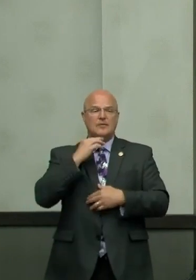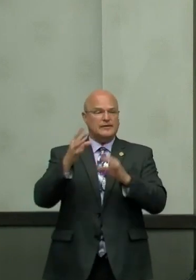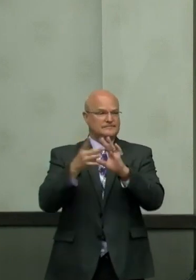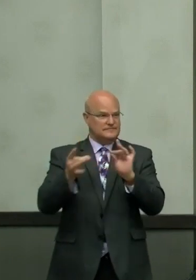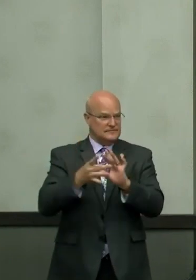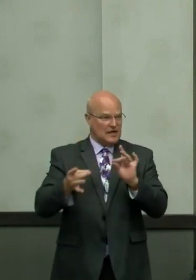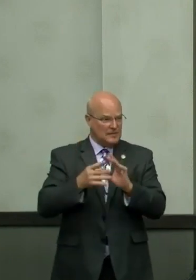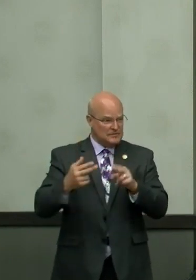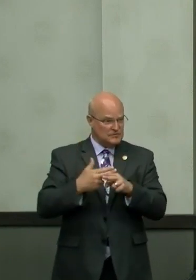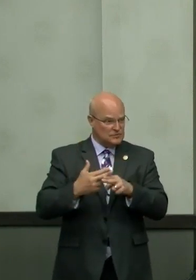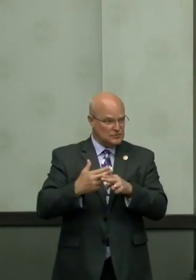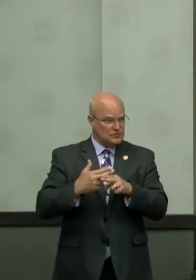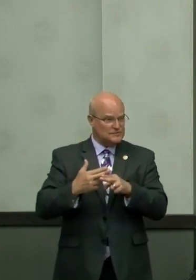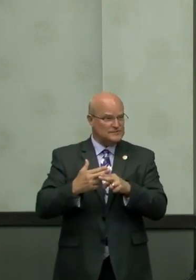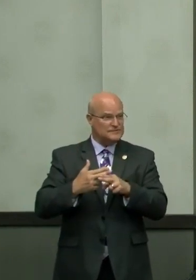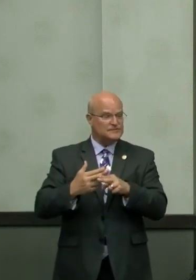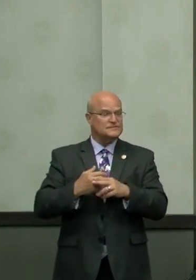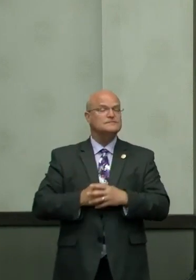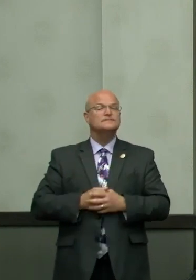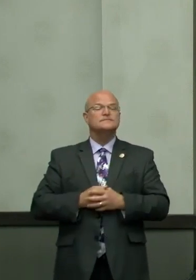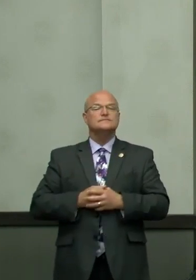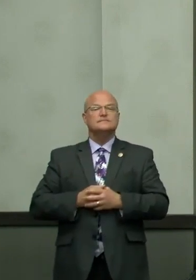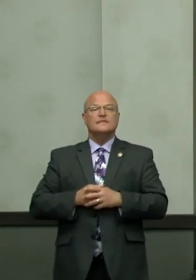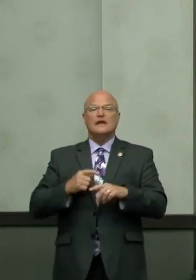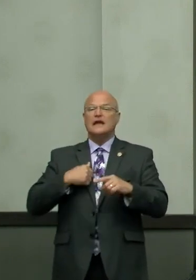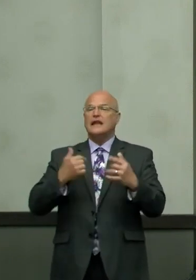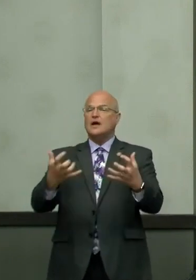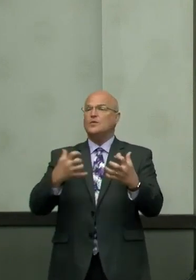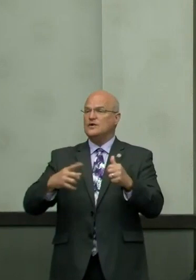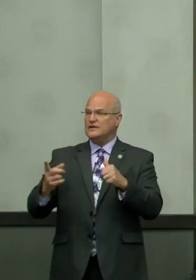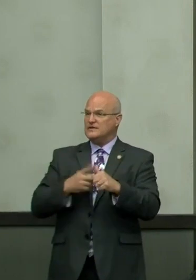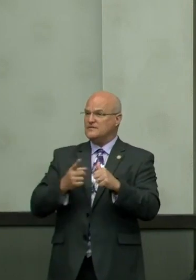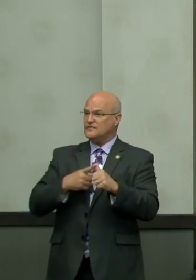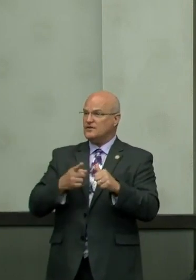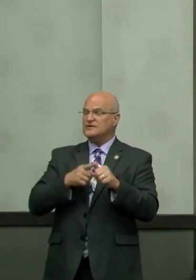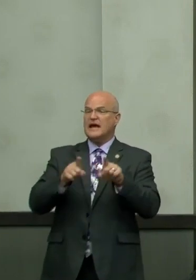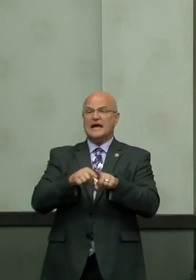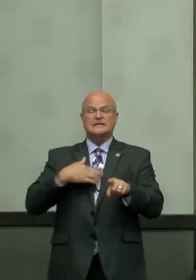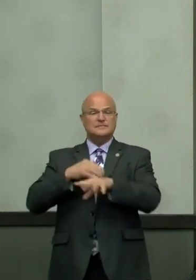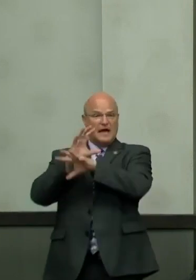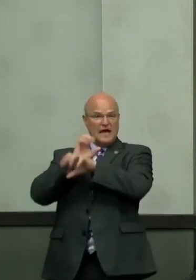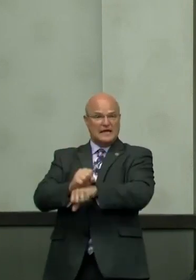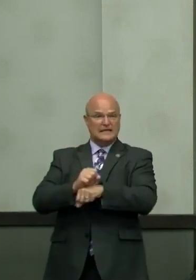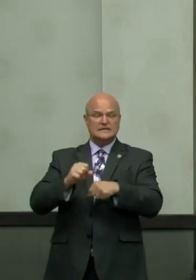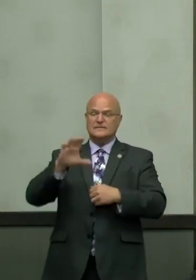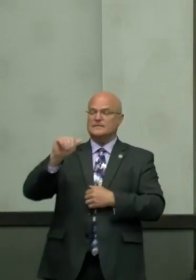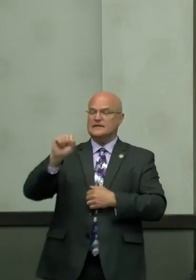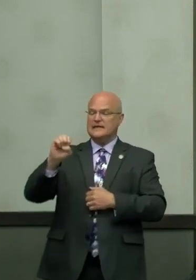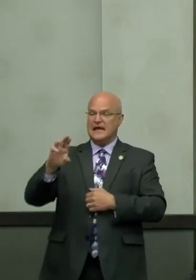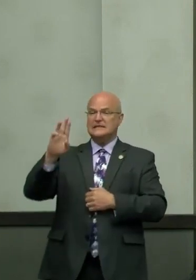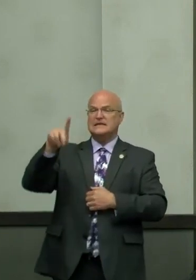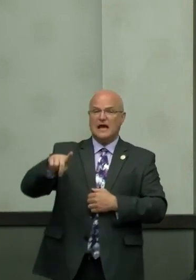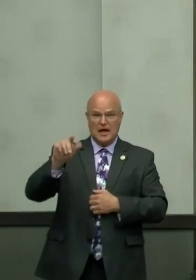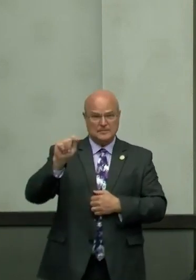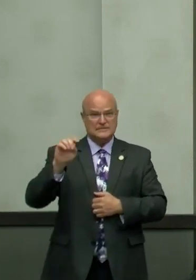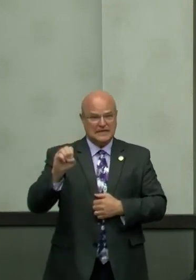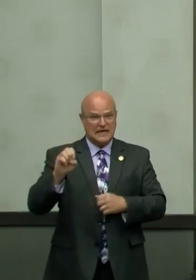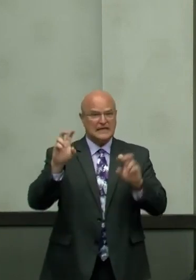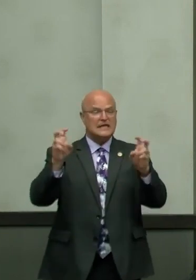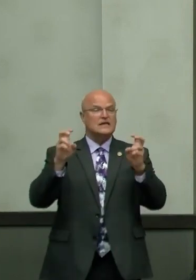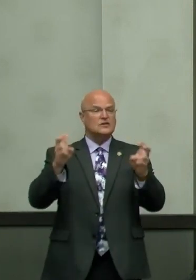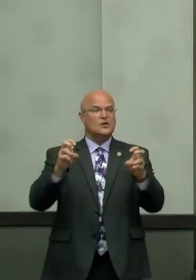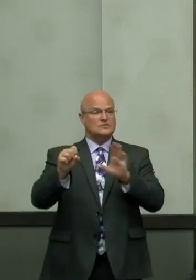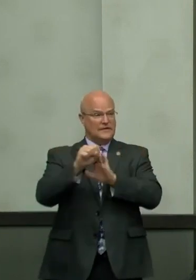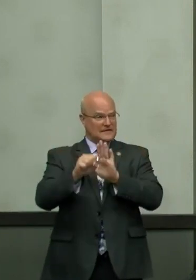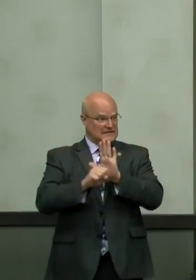making comments shortly. And I wanted to first, as is my custom, give a case update in terms